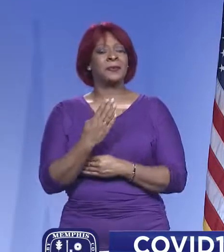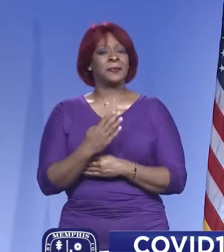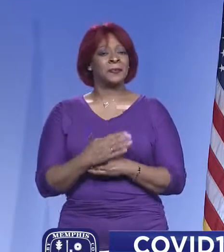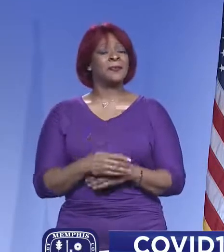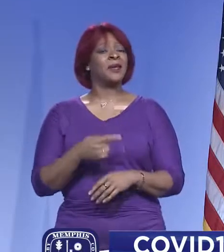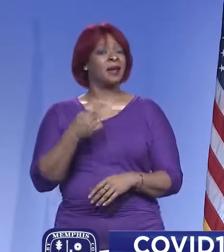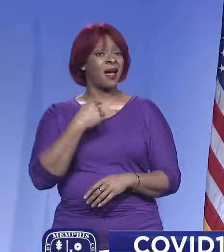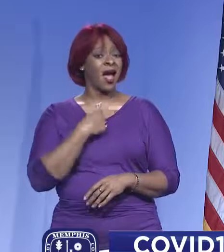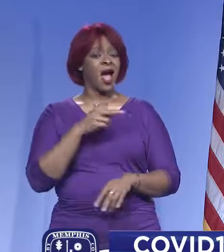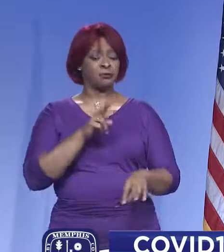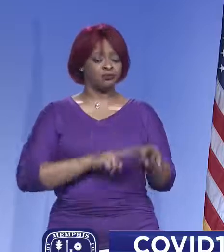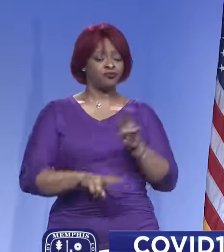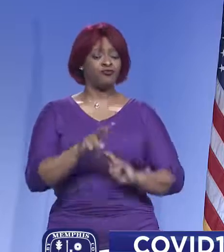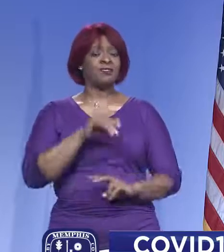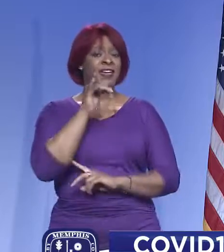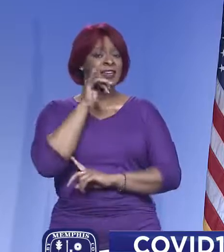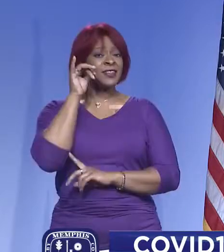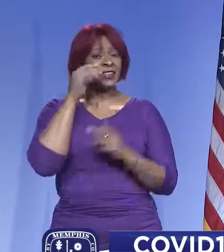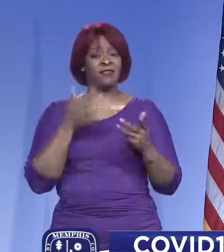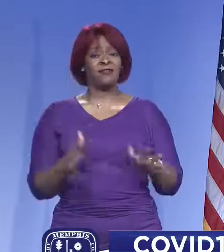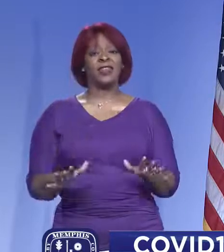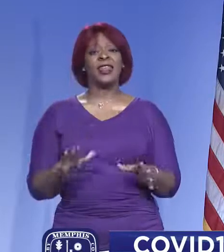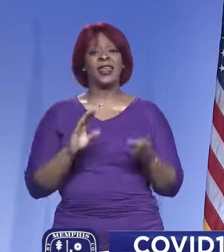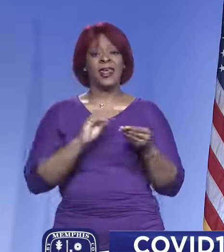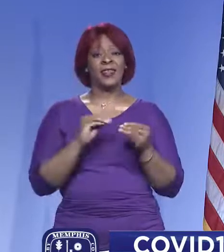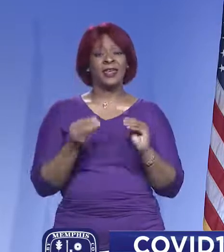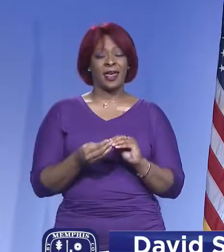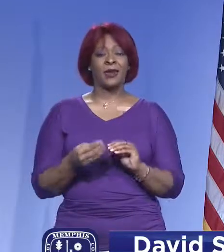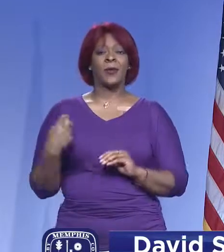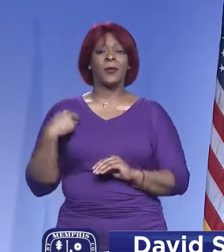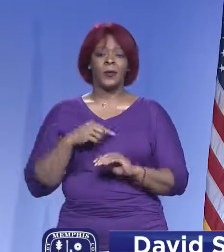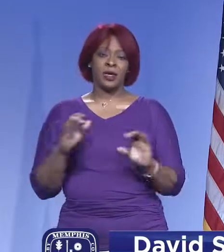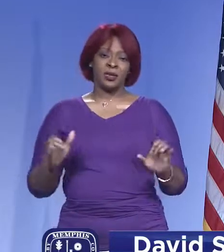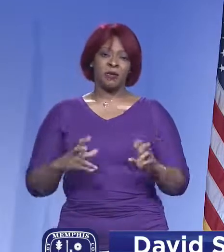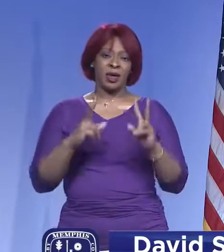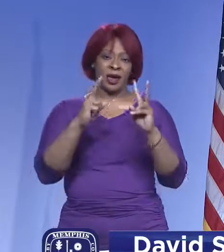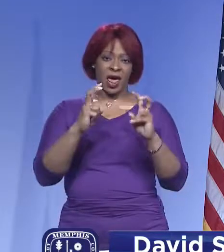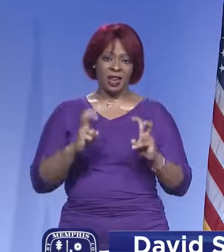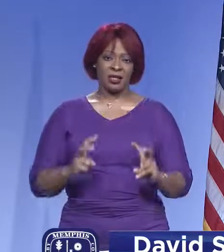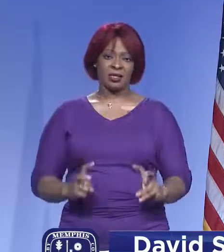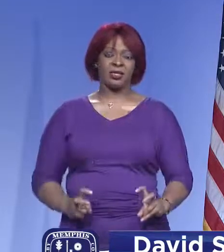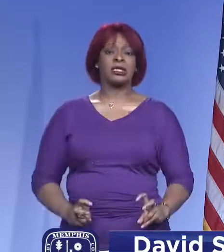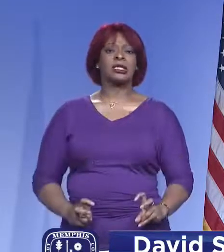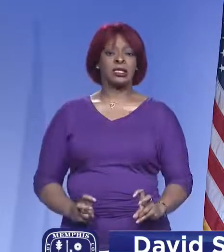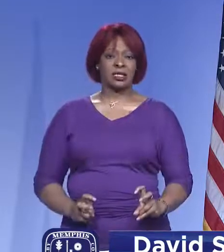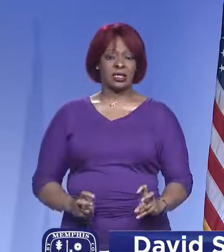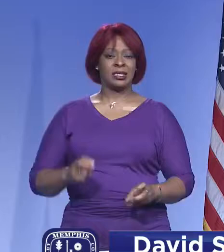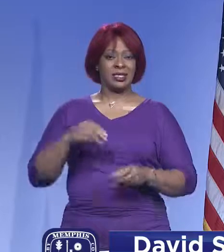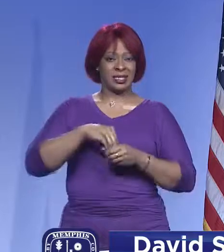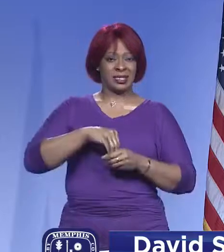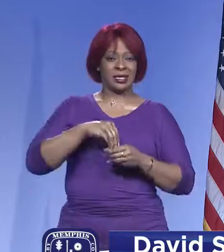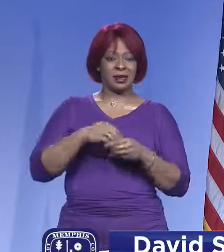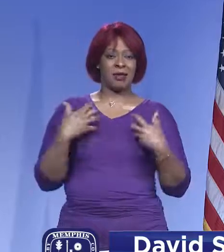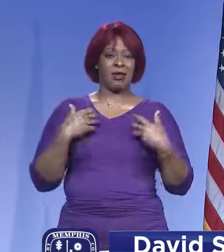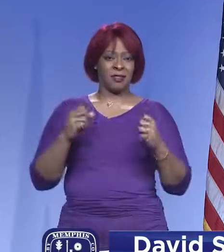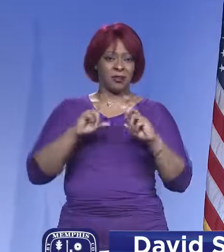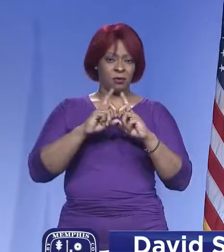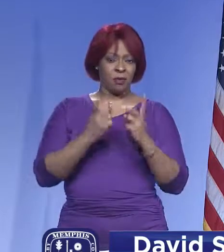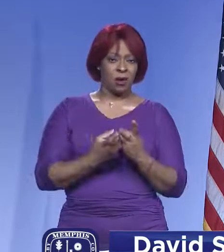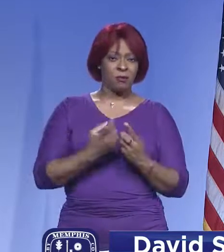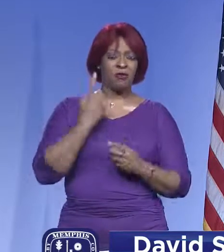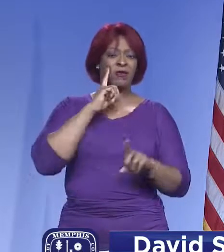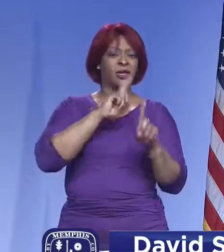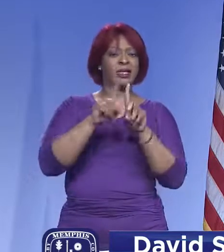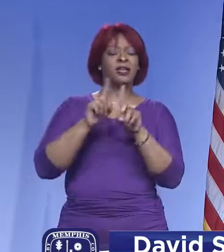I did look yesterday at some data that we do analysis inside the health department for the